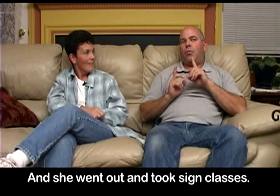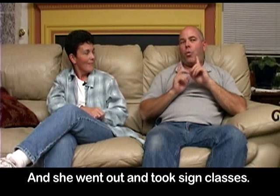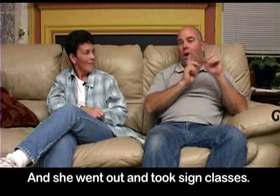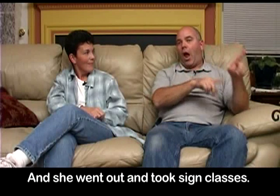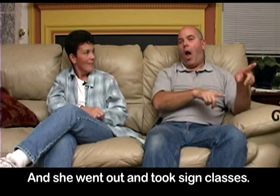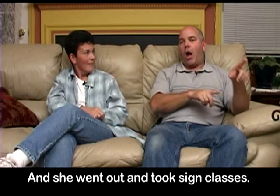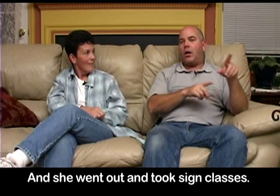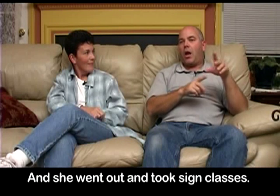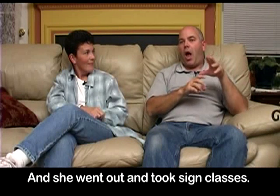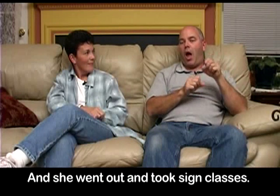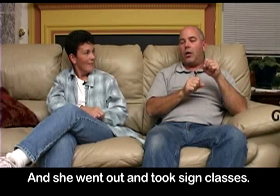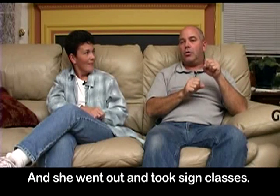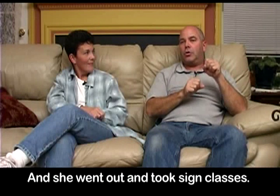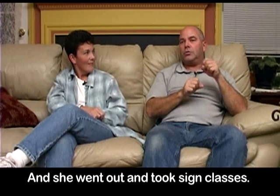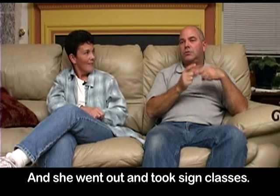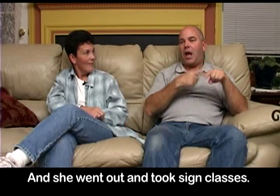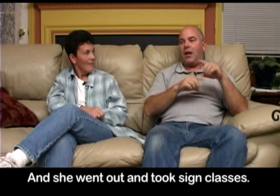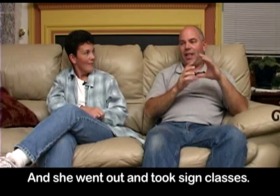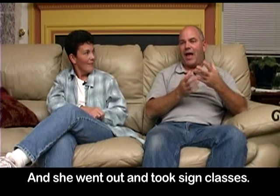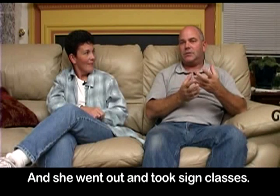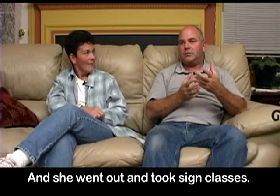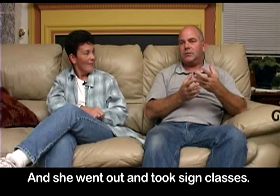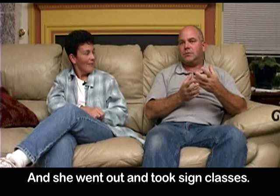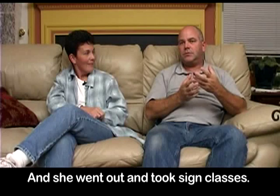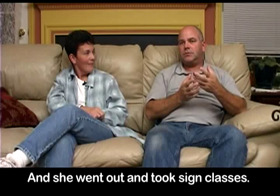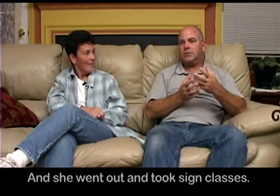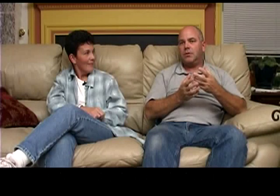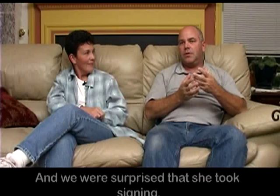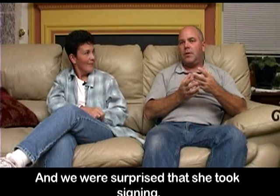went on to dining class.